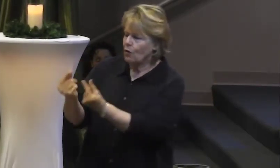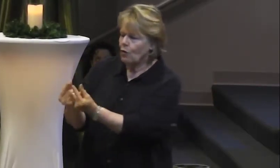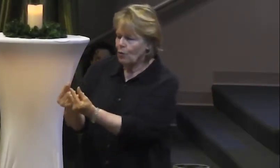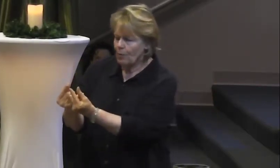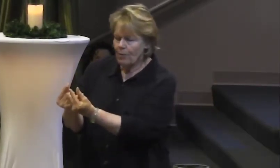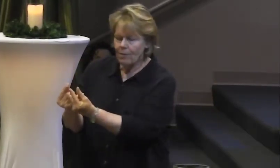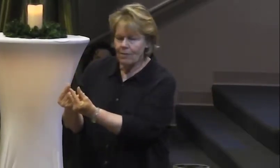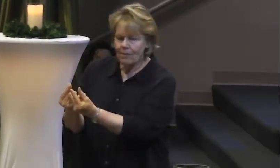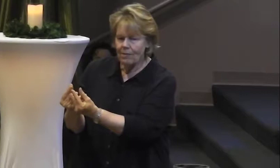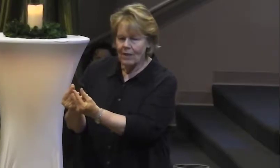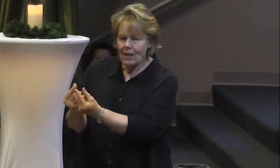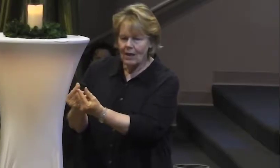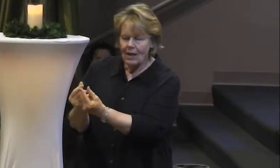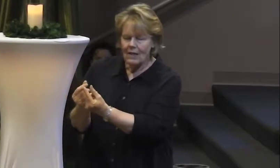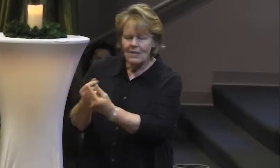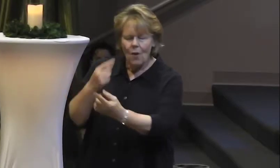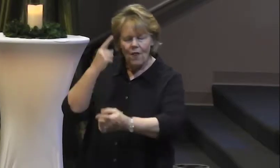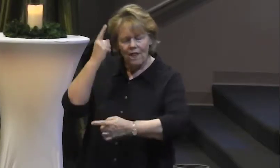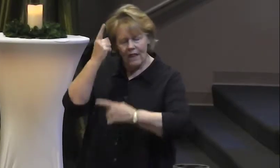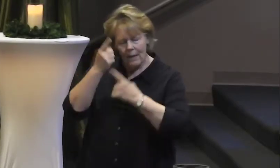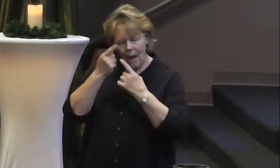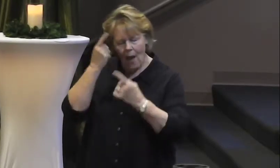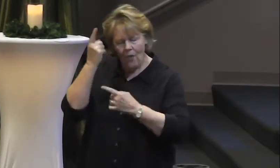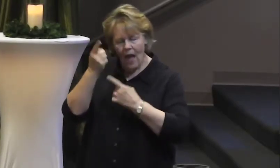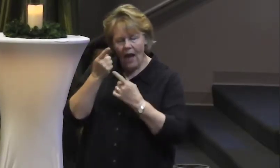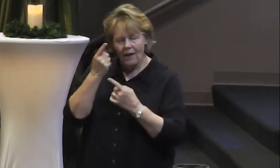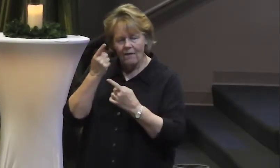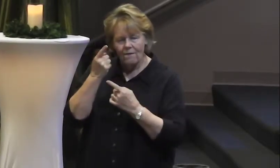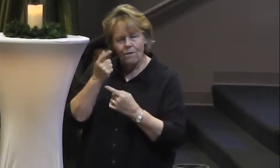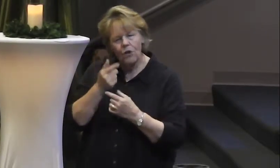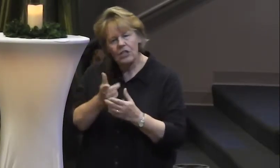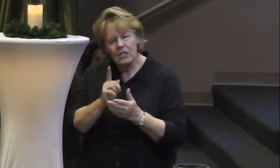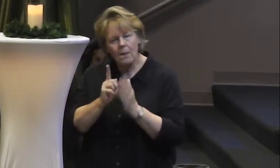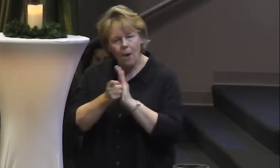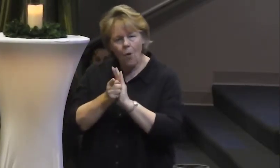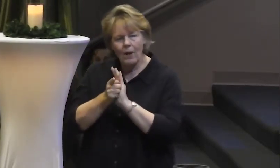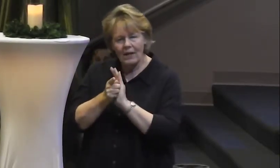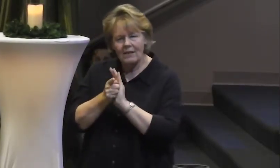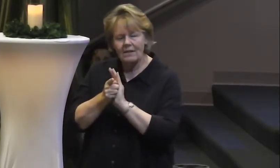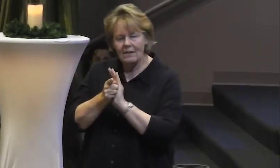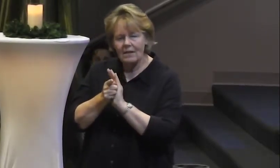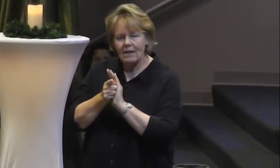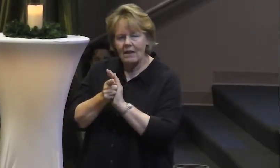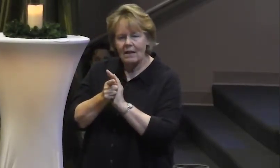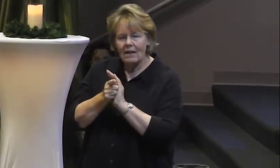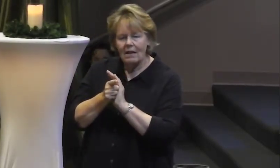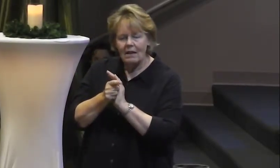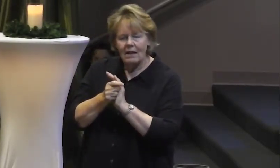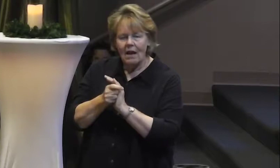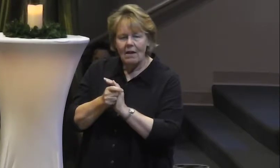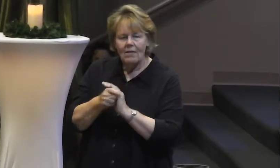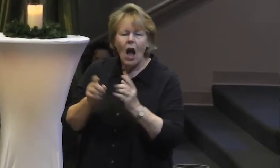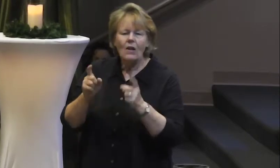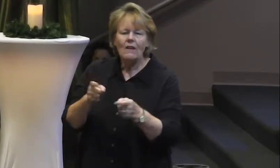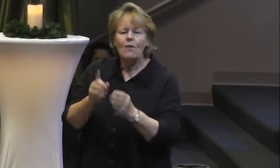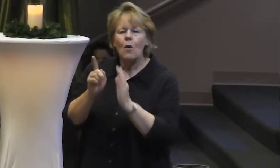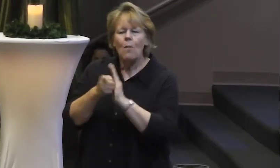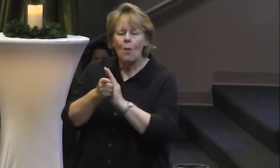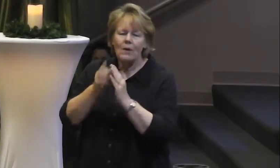Take a moment with those questions and those claims. I'll just give you a moment of silence